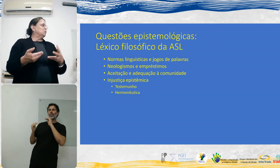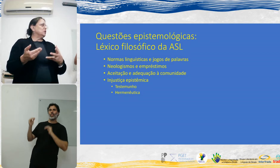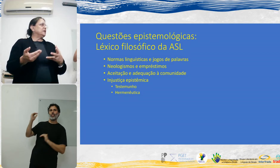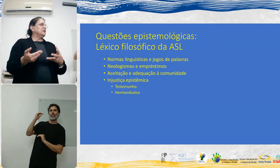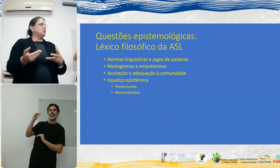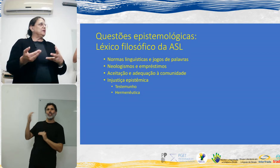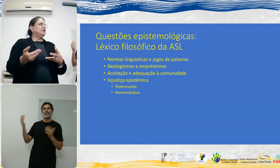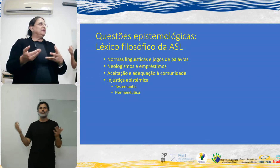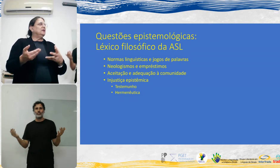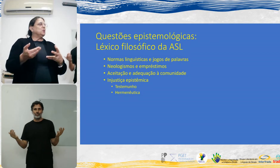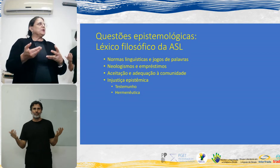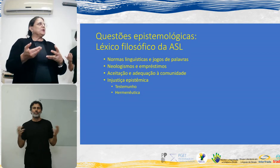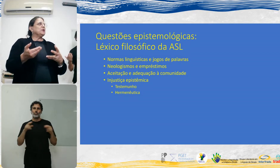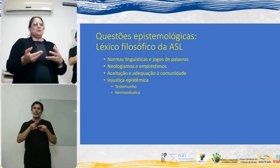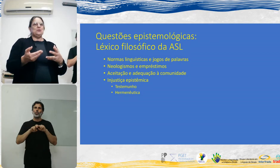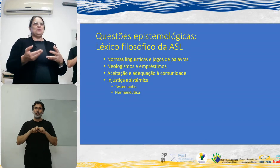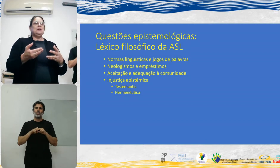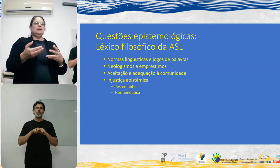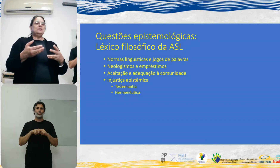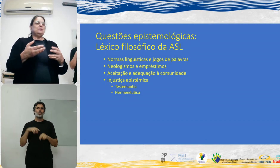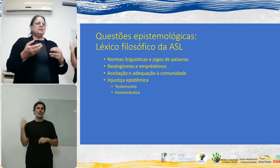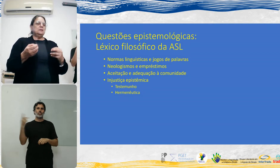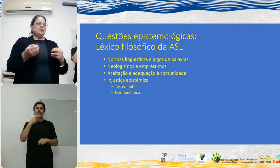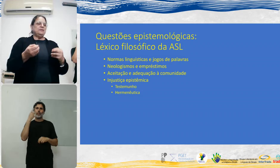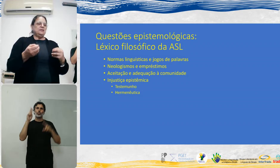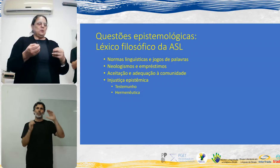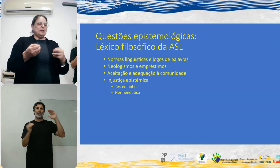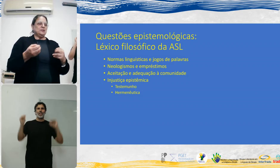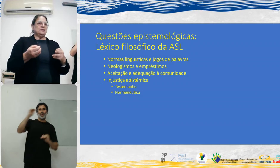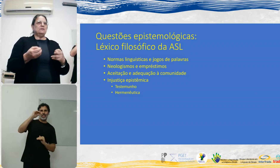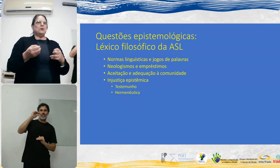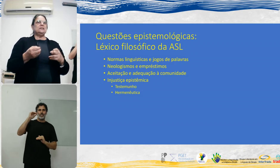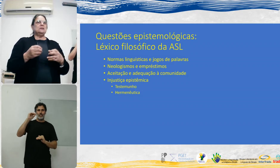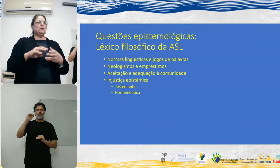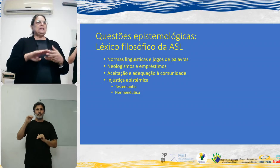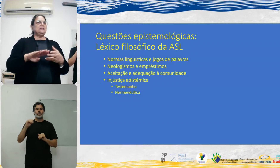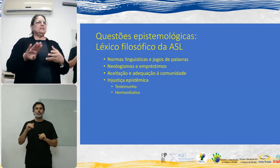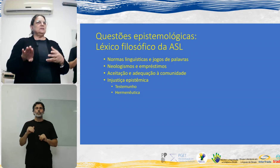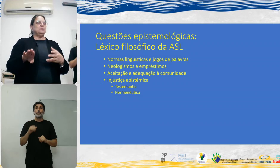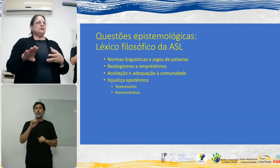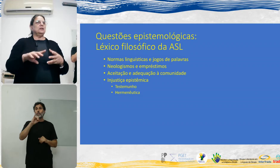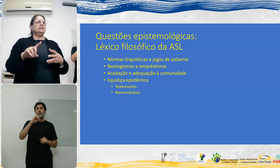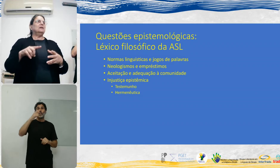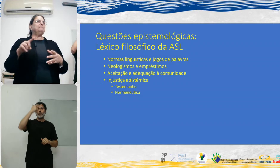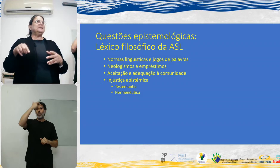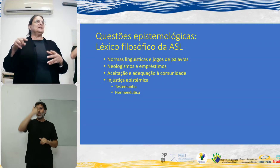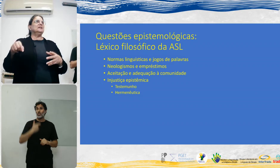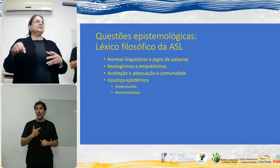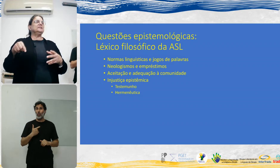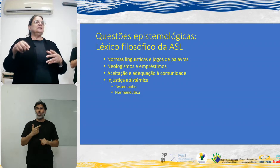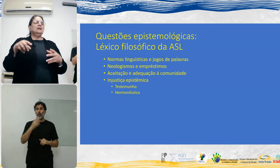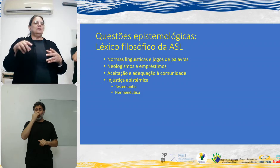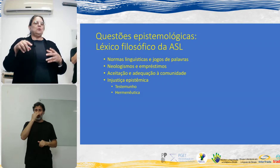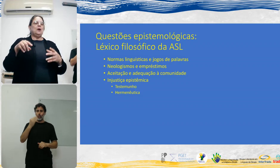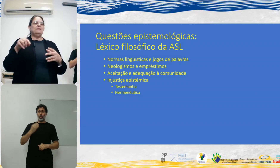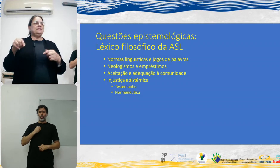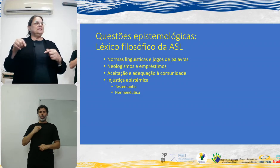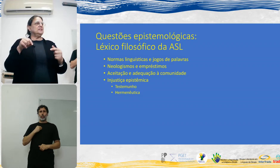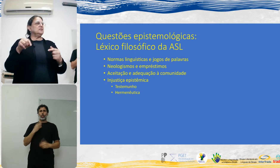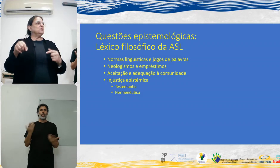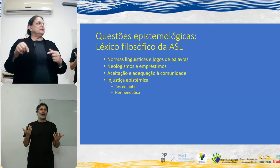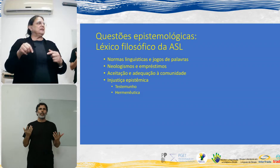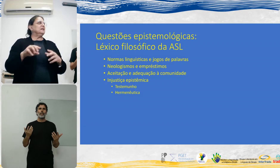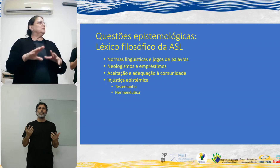we're working through to deal with these questions of when someone gets disregarded, not because you have